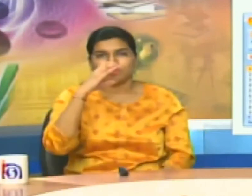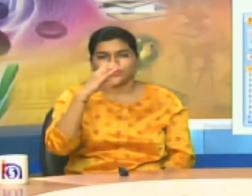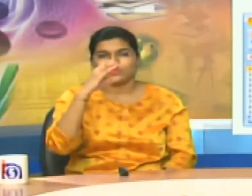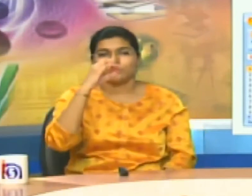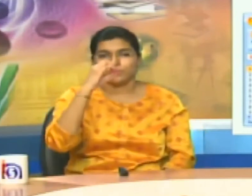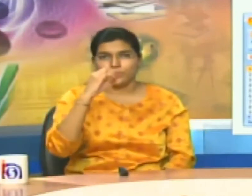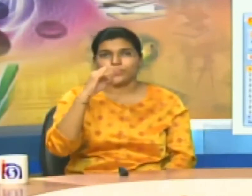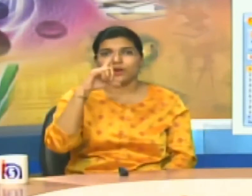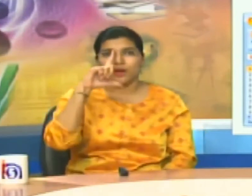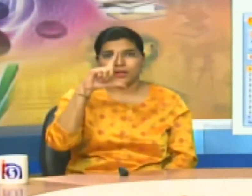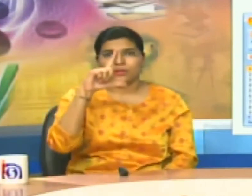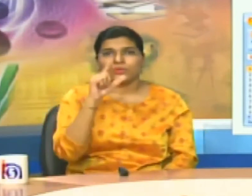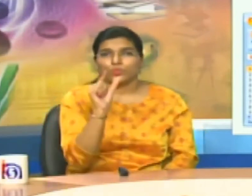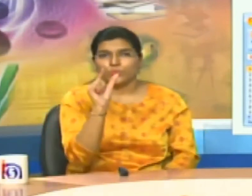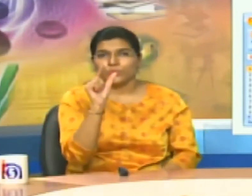The fifth one is